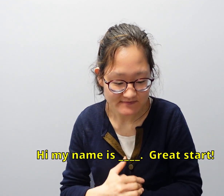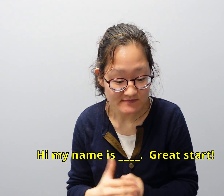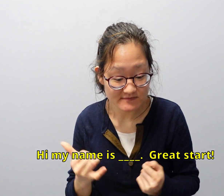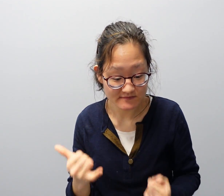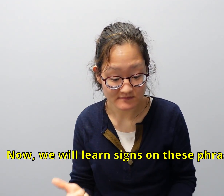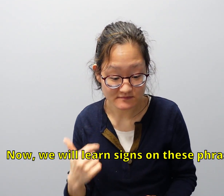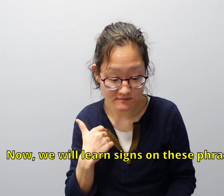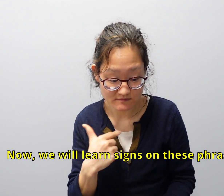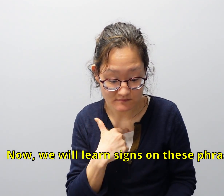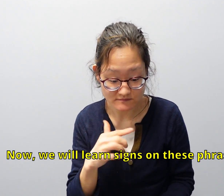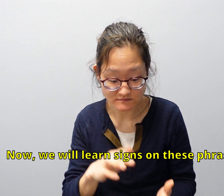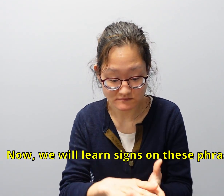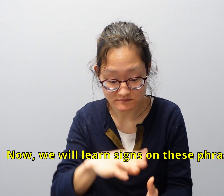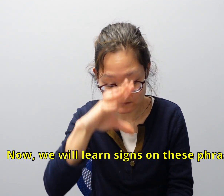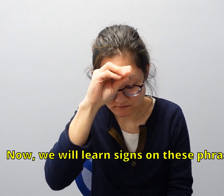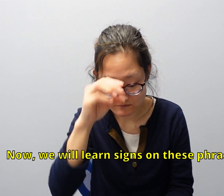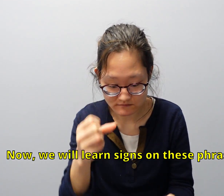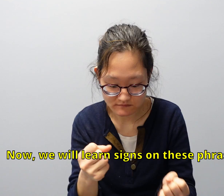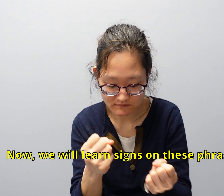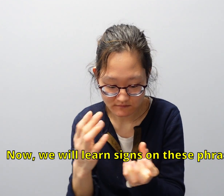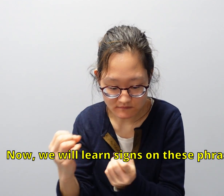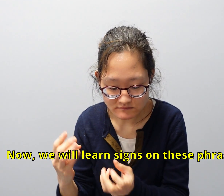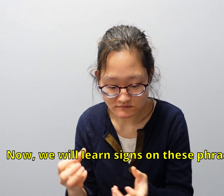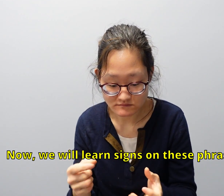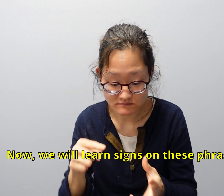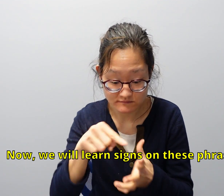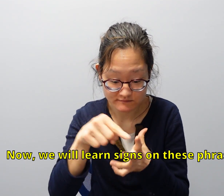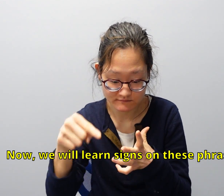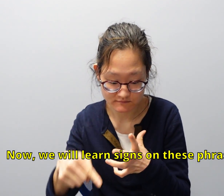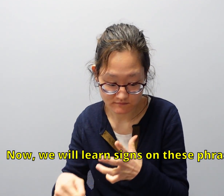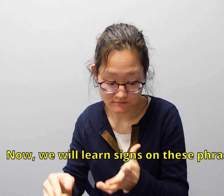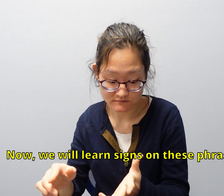Now we will learn signs on these phrases.